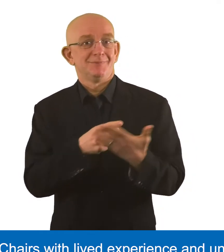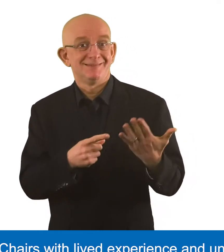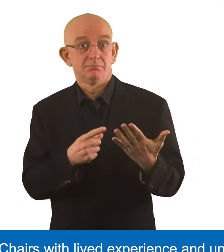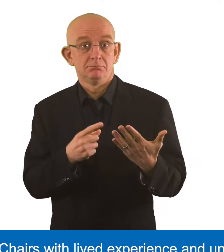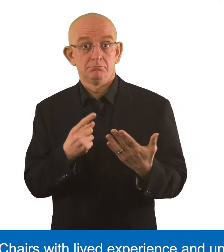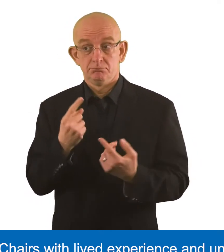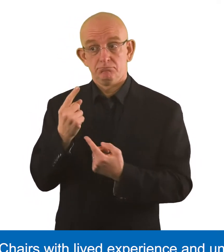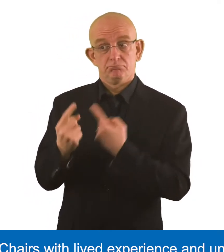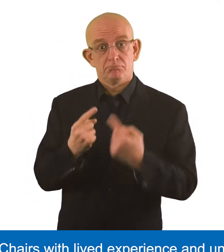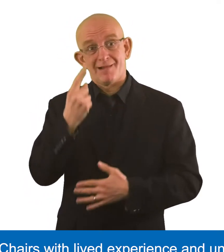region.